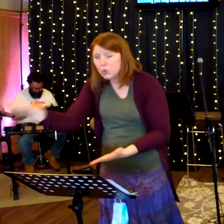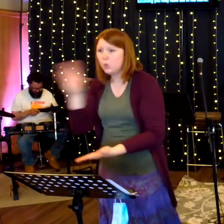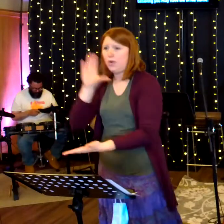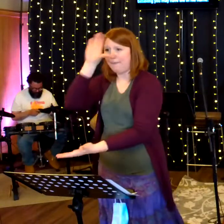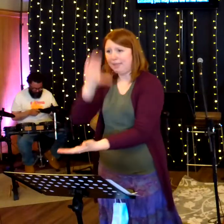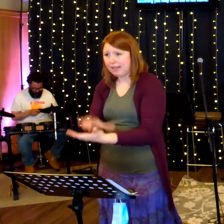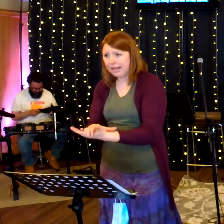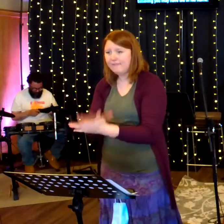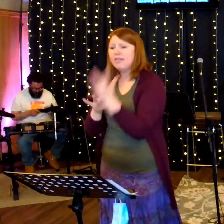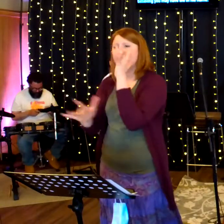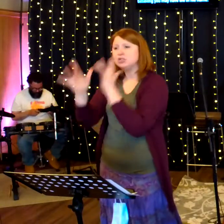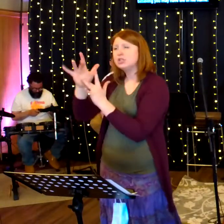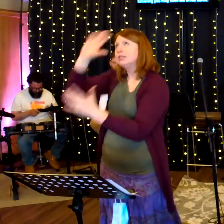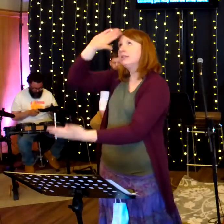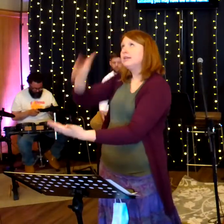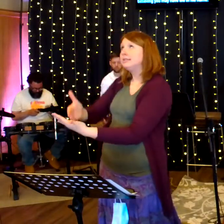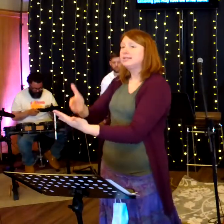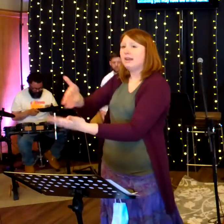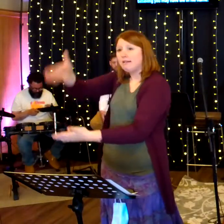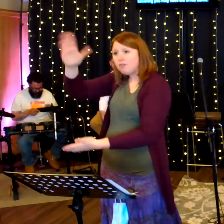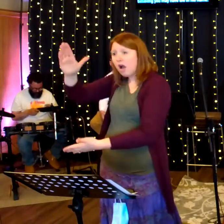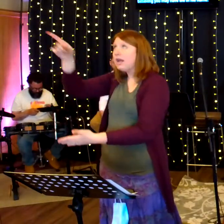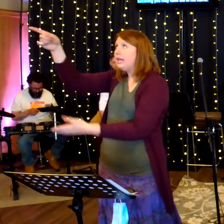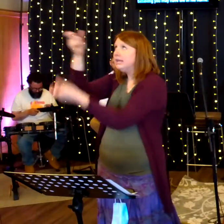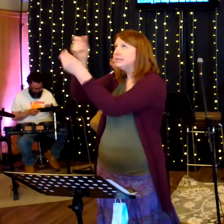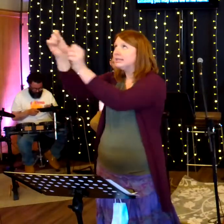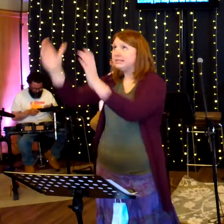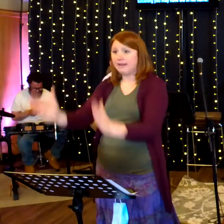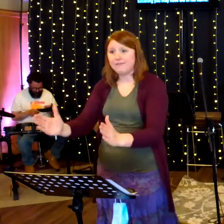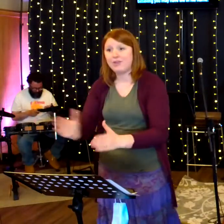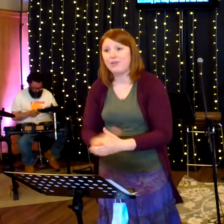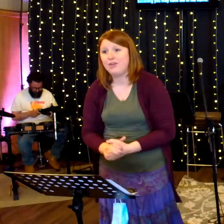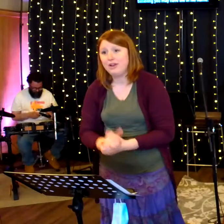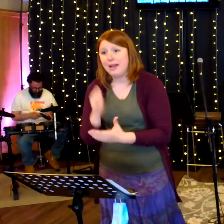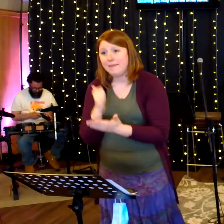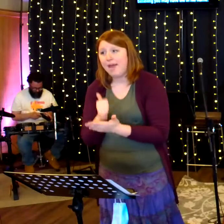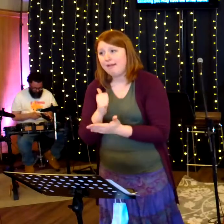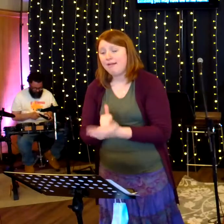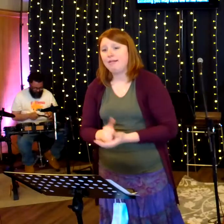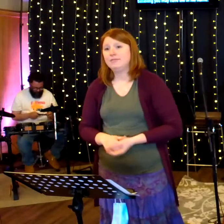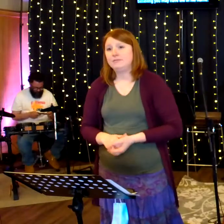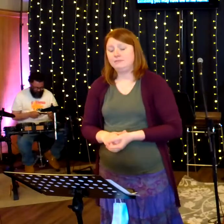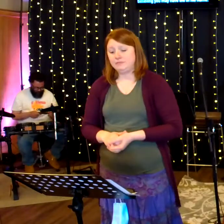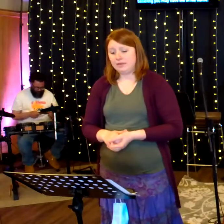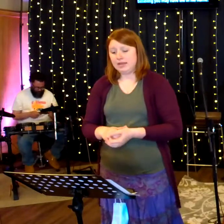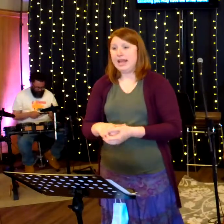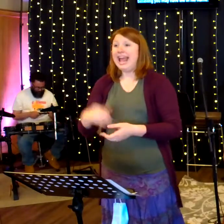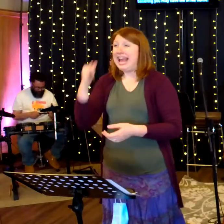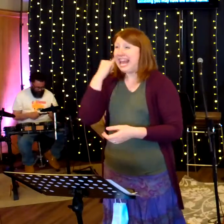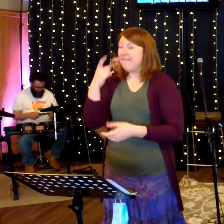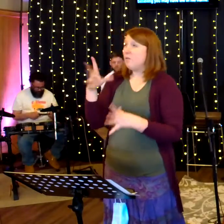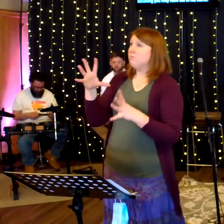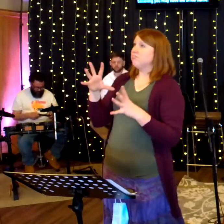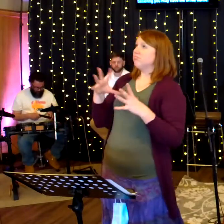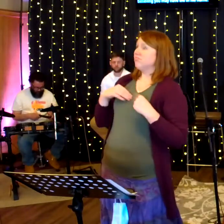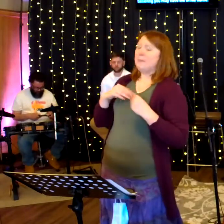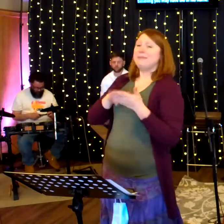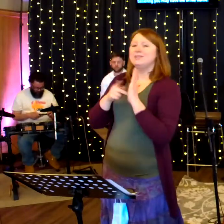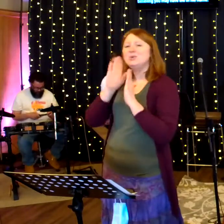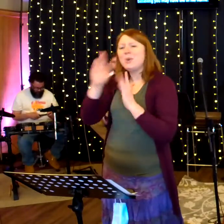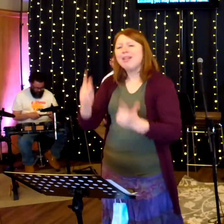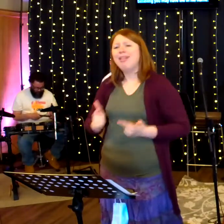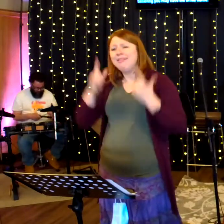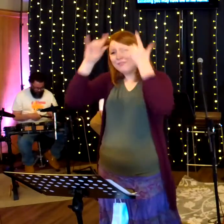that Jesus is the Messiah. Amen. And that by believing, you may have life in